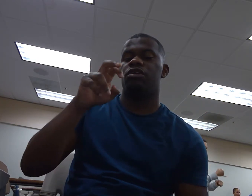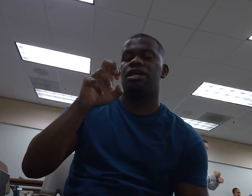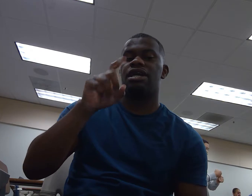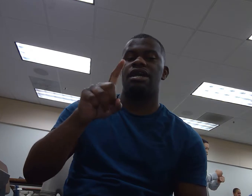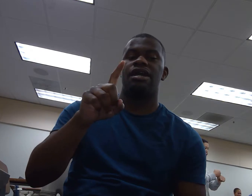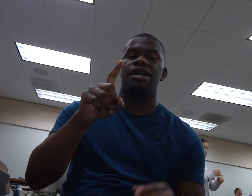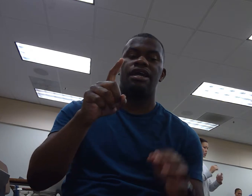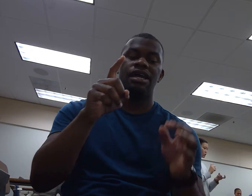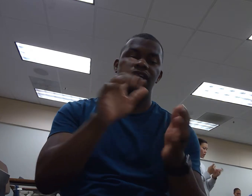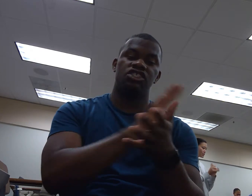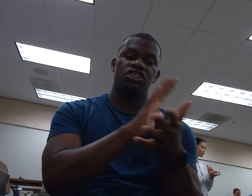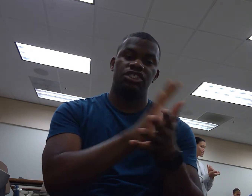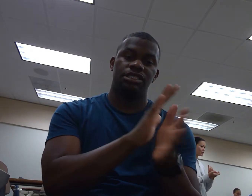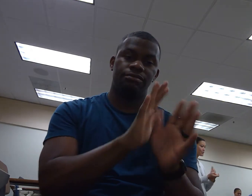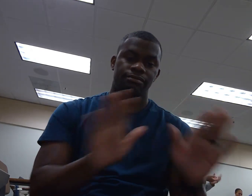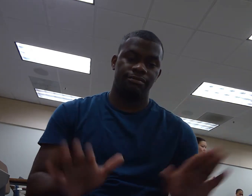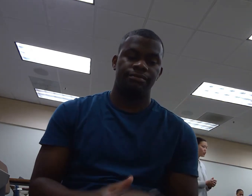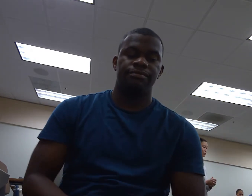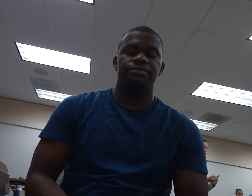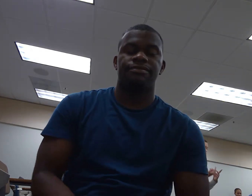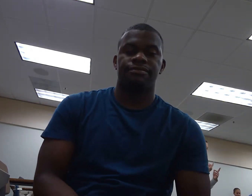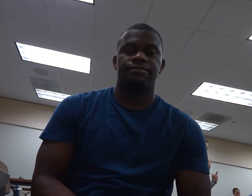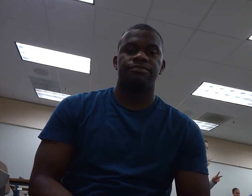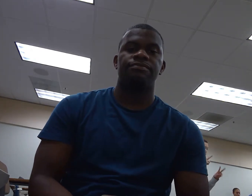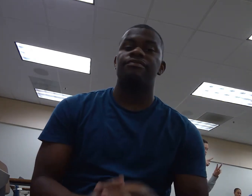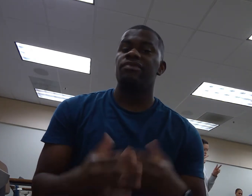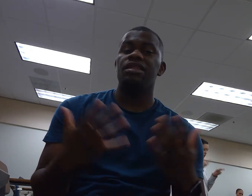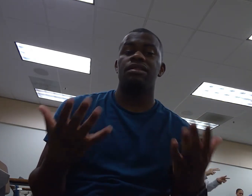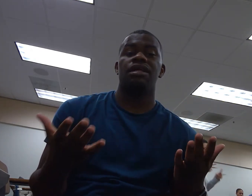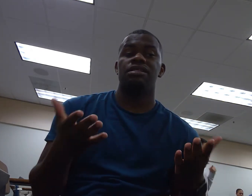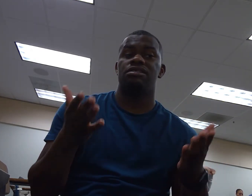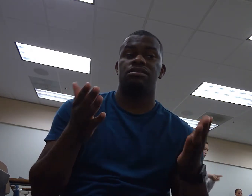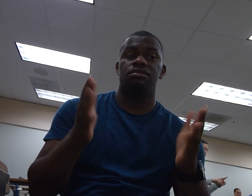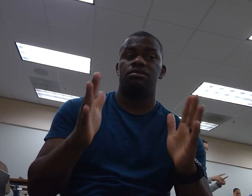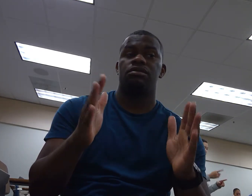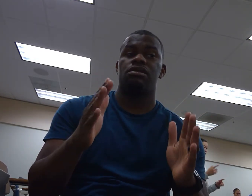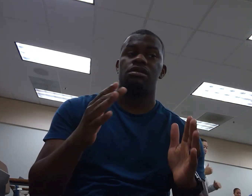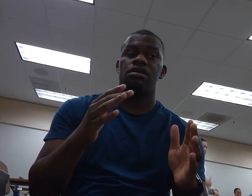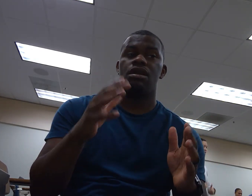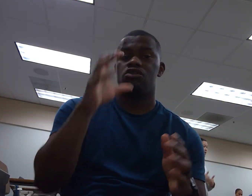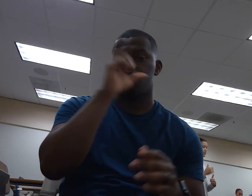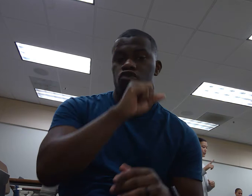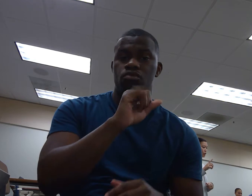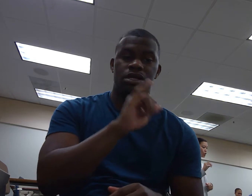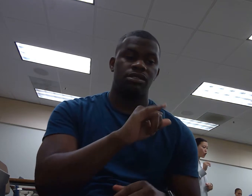go through the life of the loan. But let's assume it's interest only at 6%